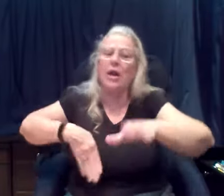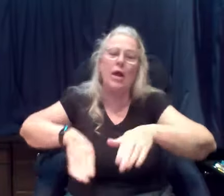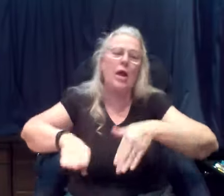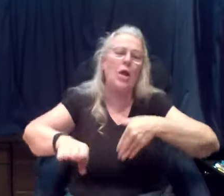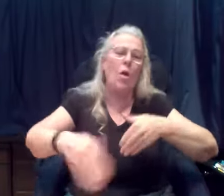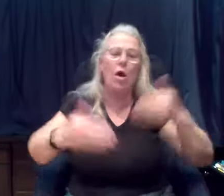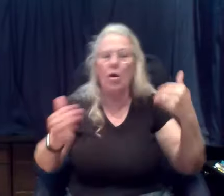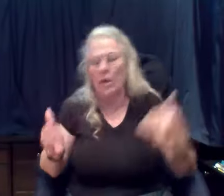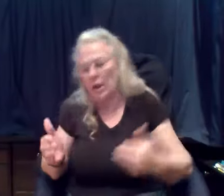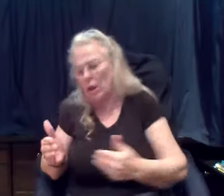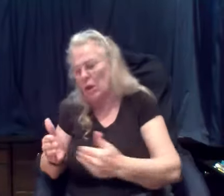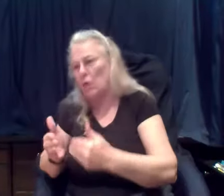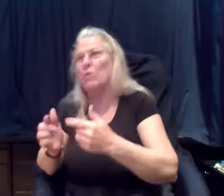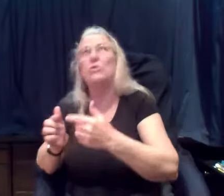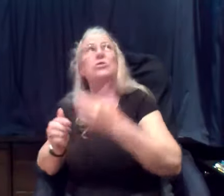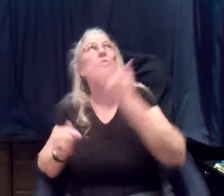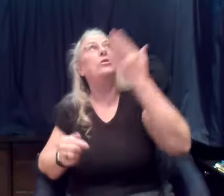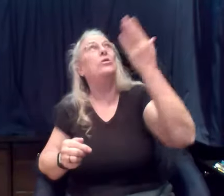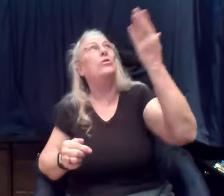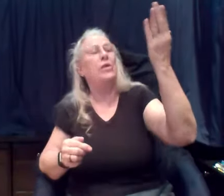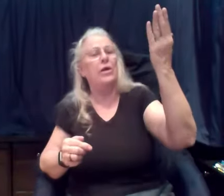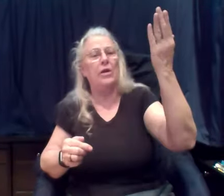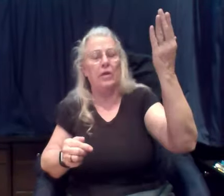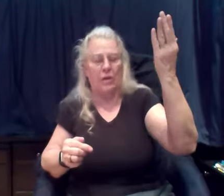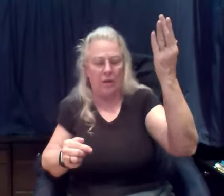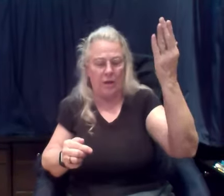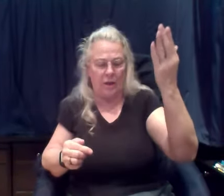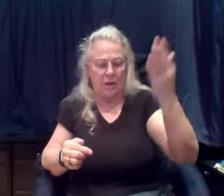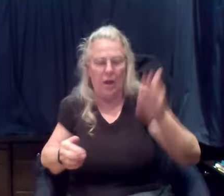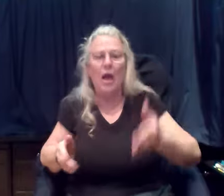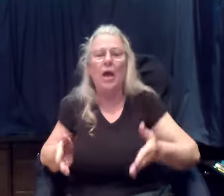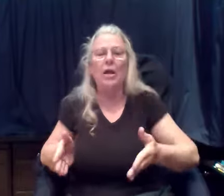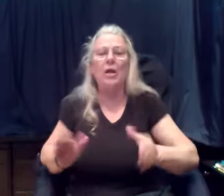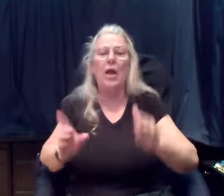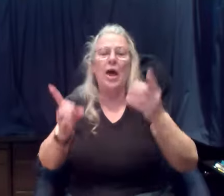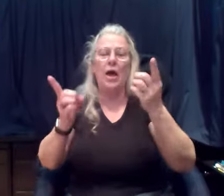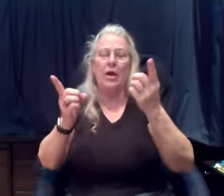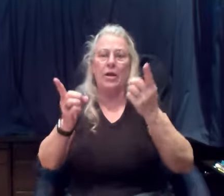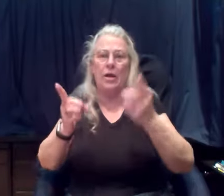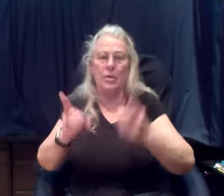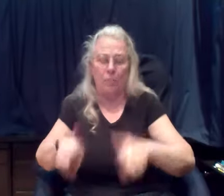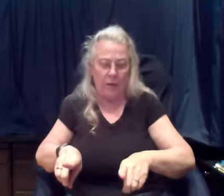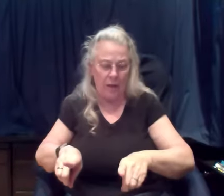Daily walking close to thee, let it be.